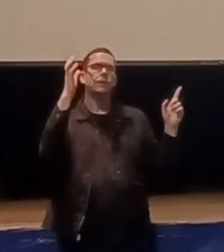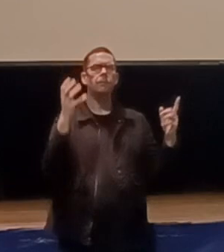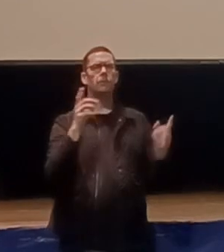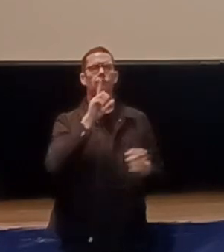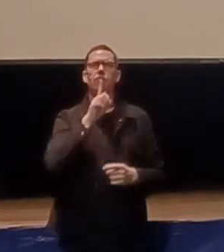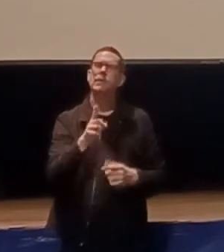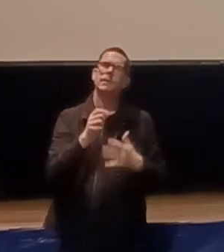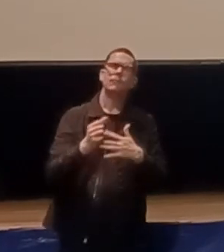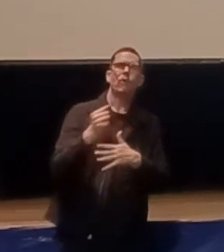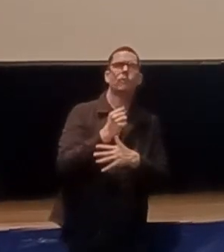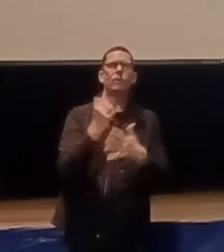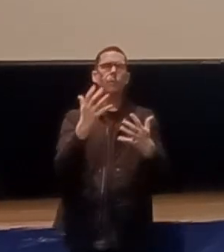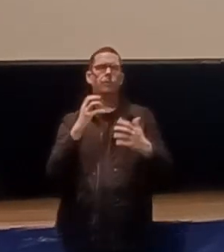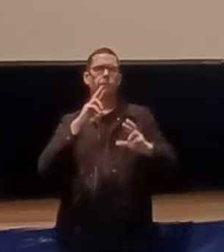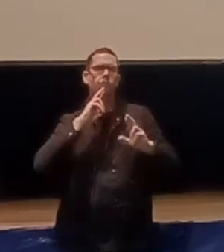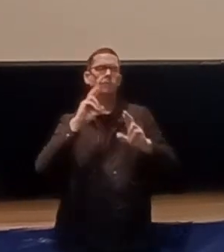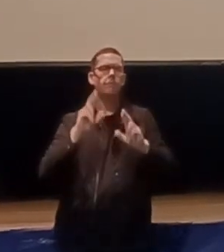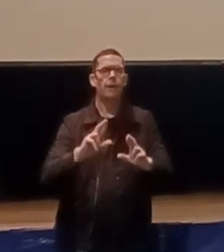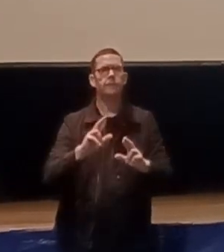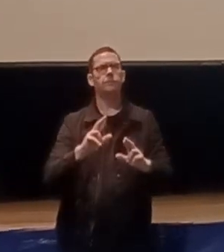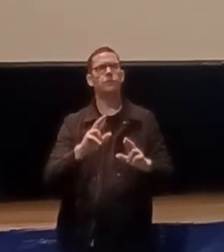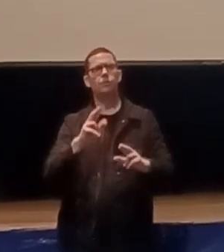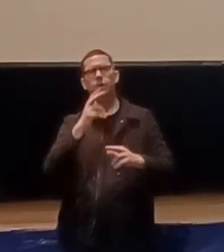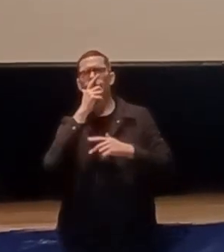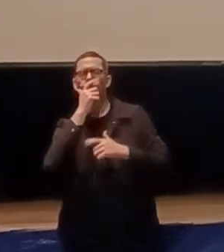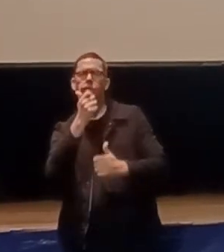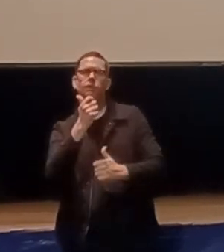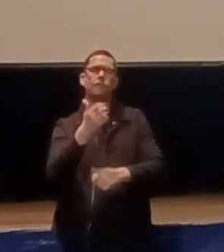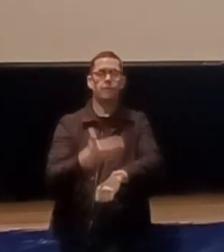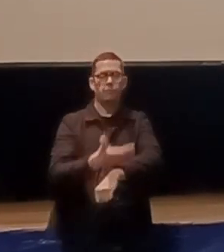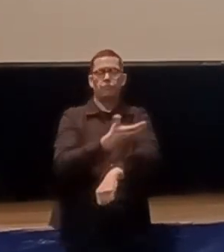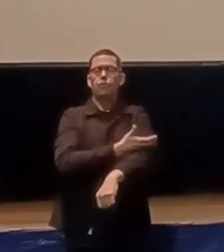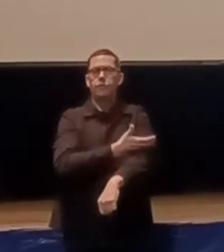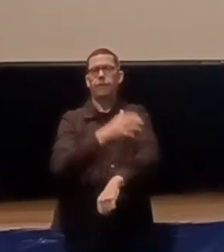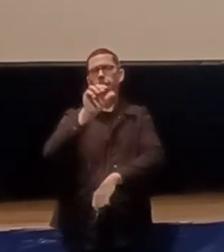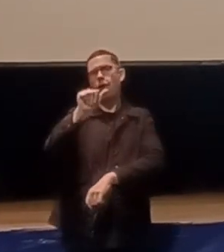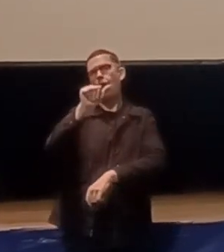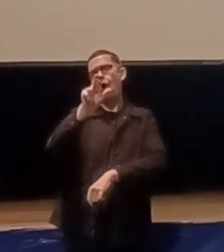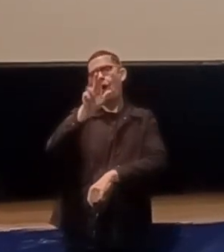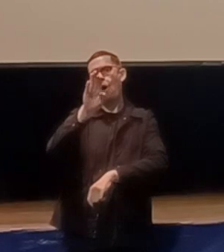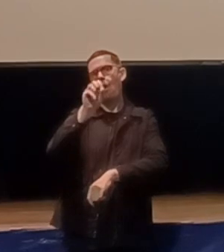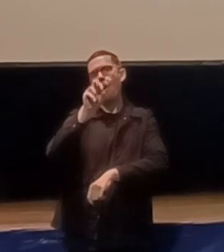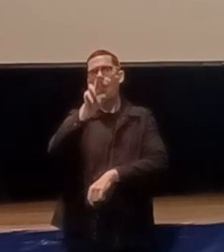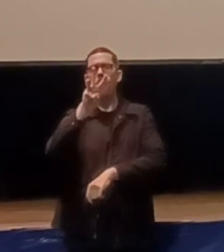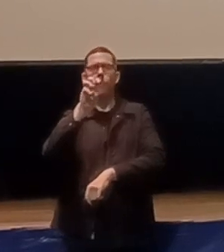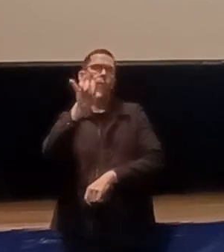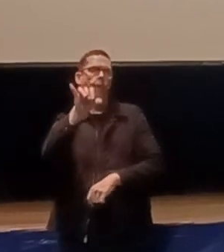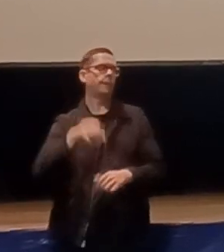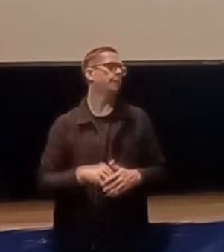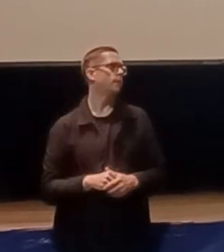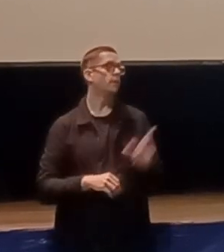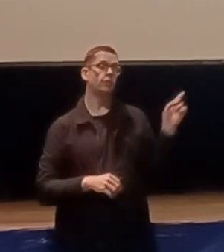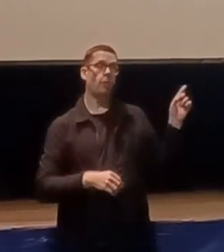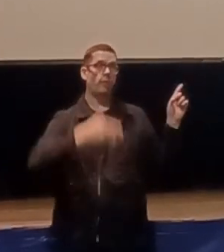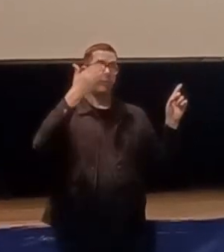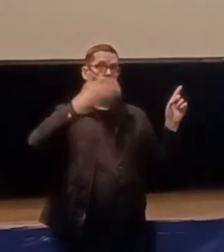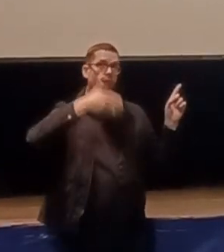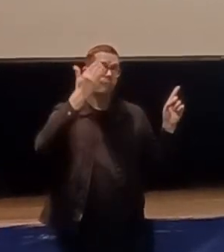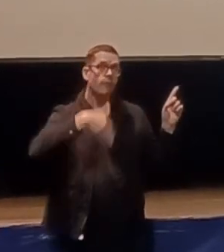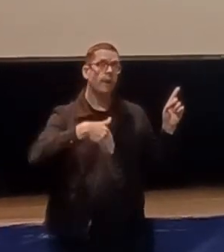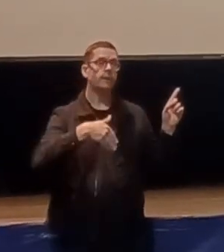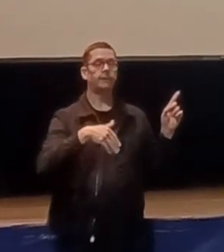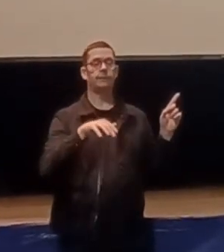to the interest in improving the Arbor Way. And so we expanded the frontage available